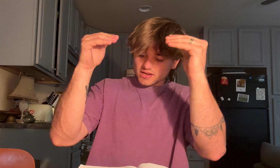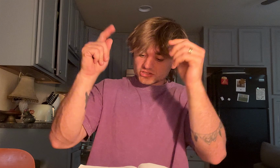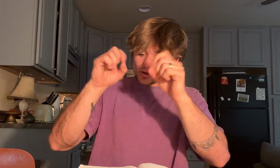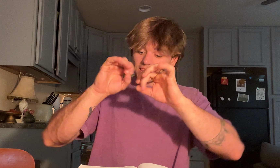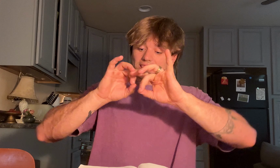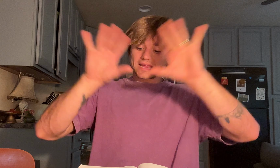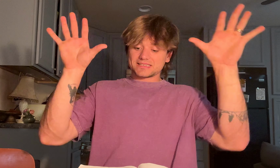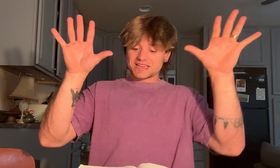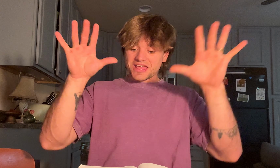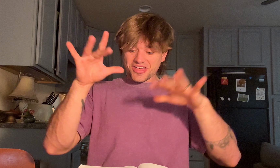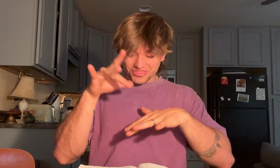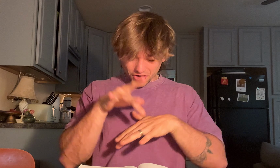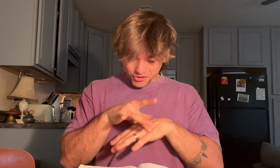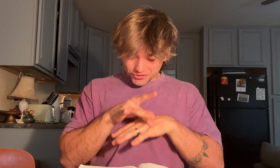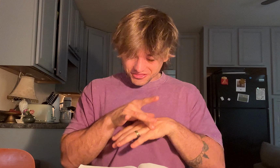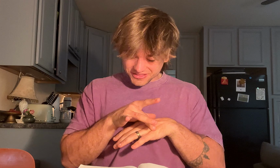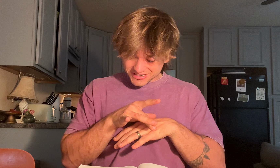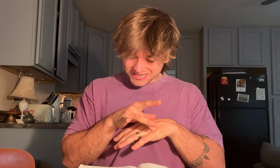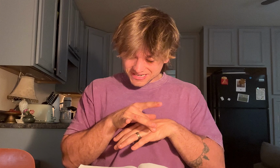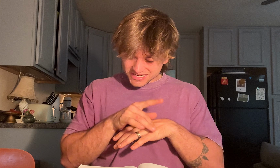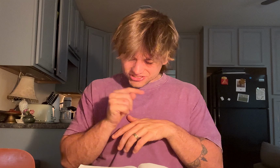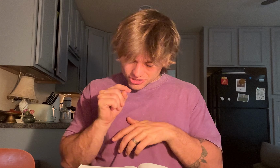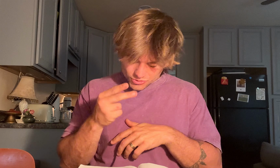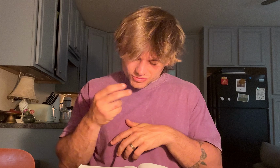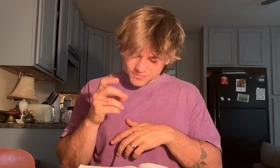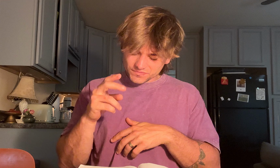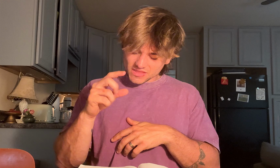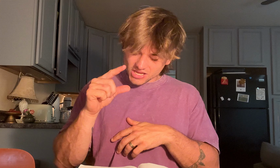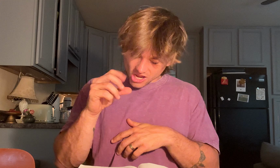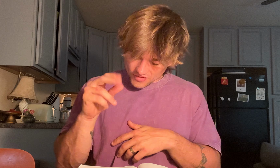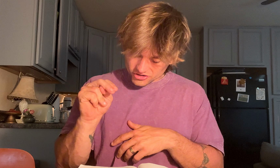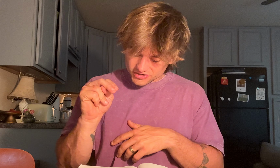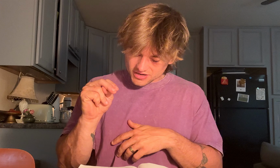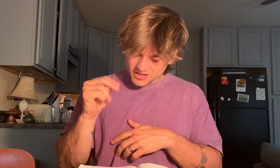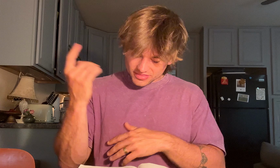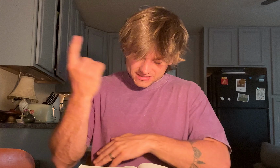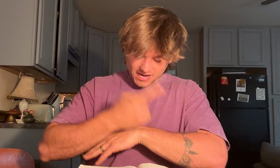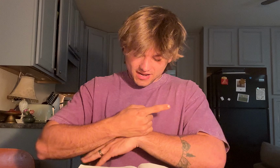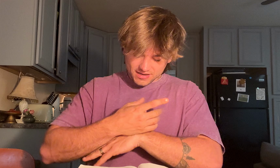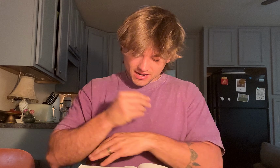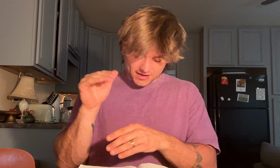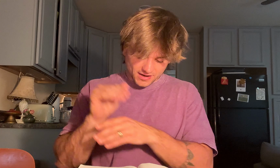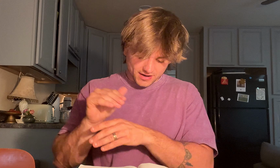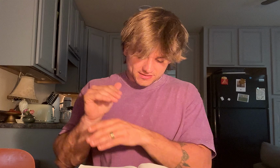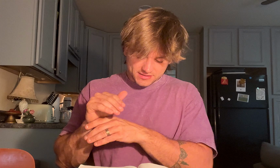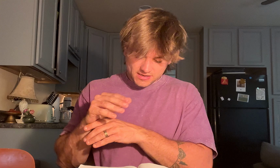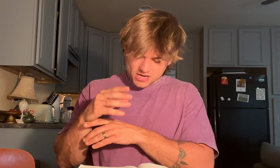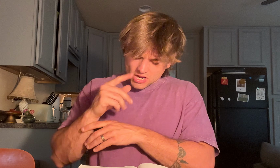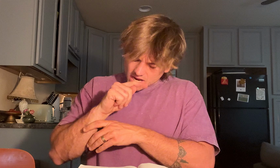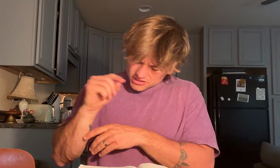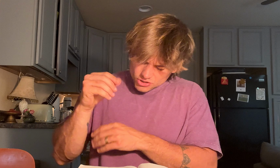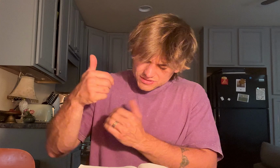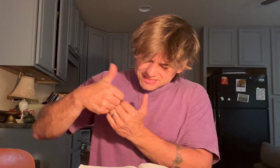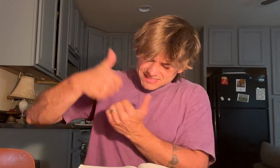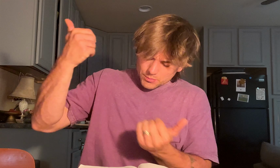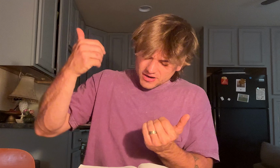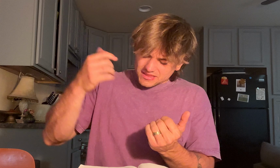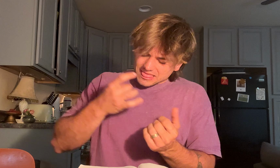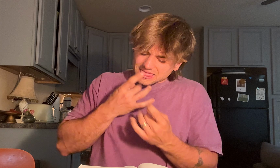to light the earth, to govern the day and night, and to separate the